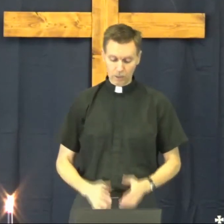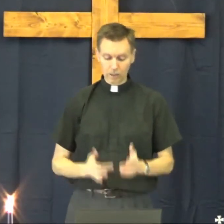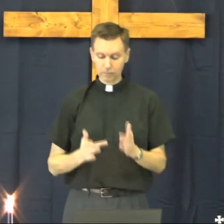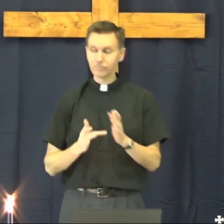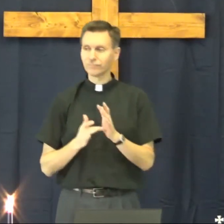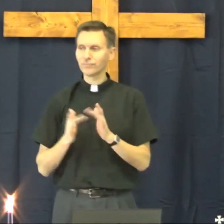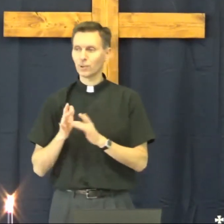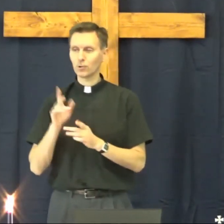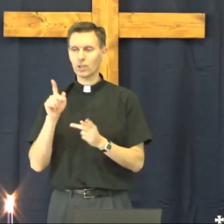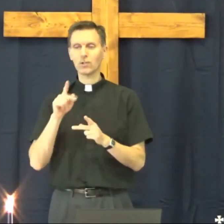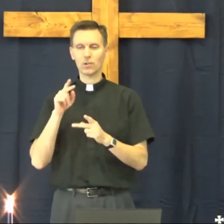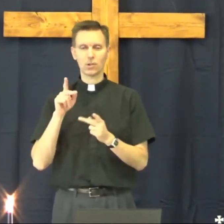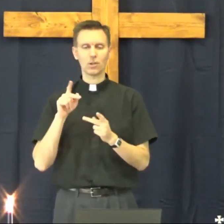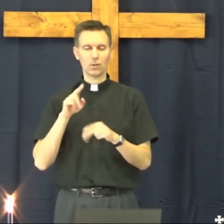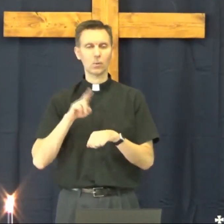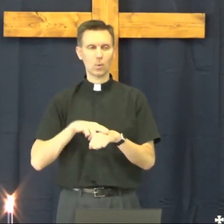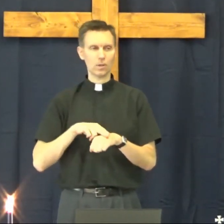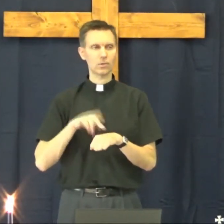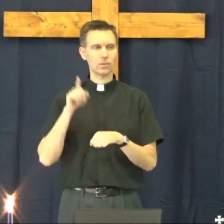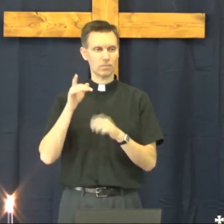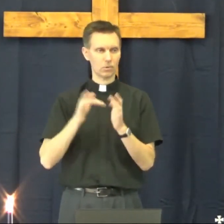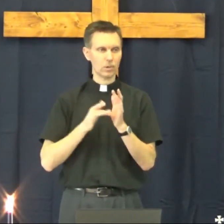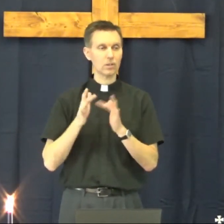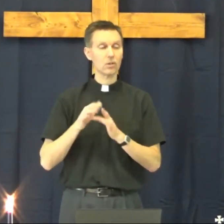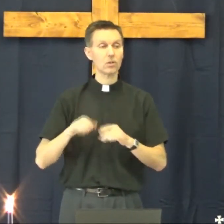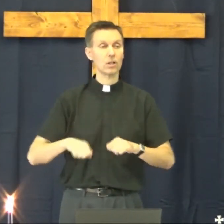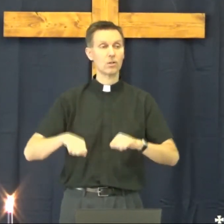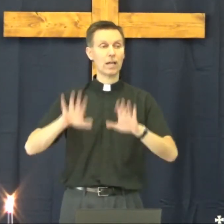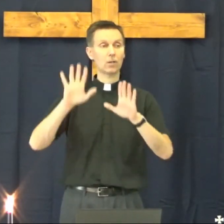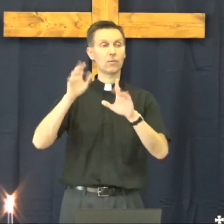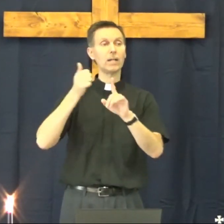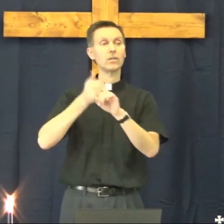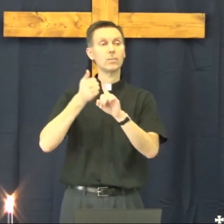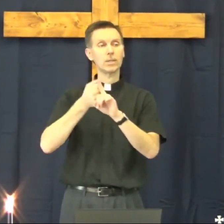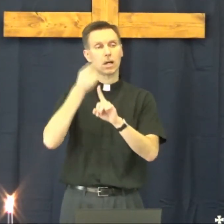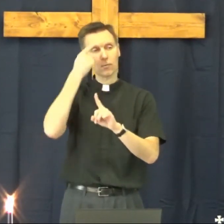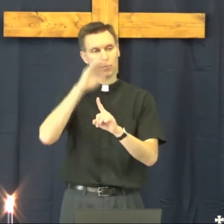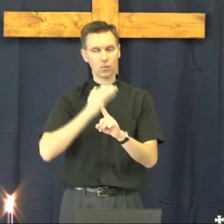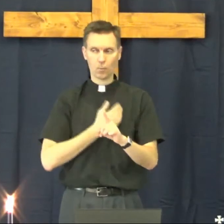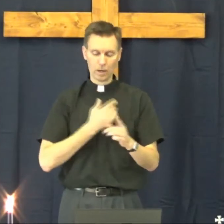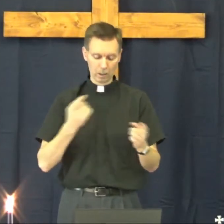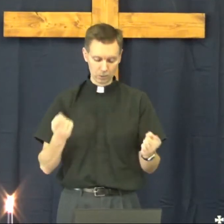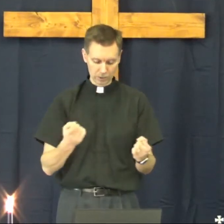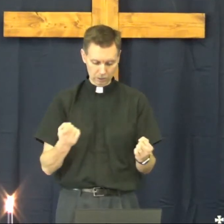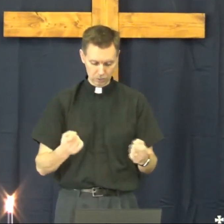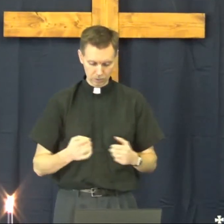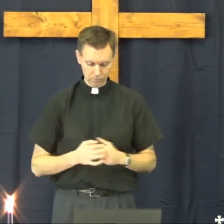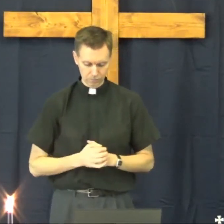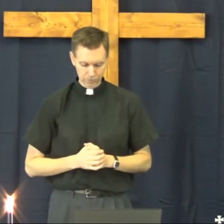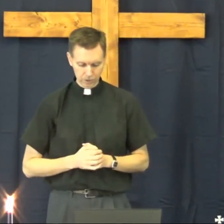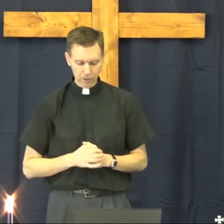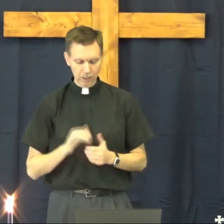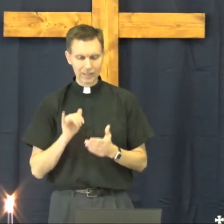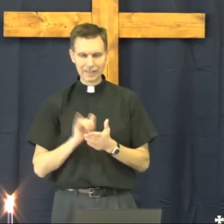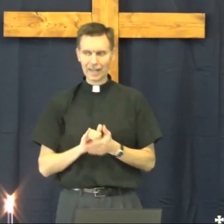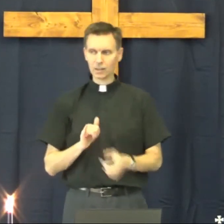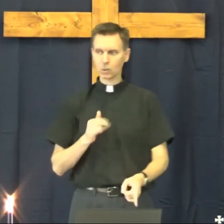Well, Jesus, of course, Jesus sacrificed himself for our sins. And that's